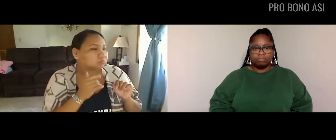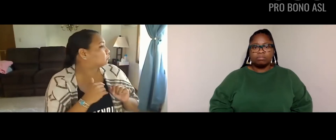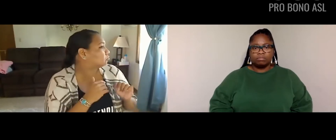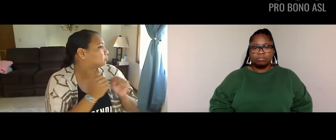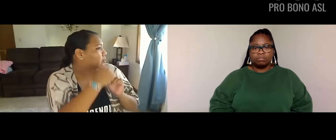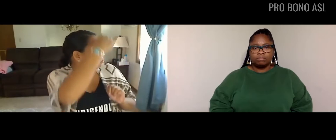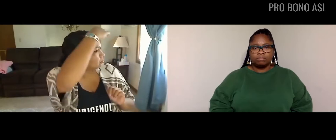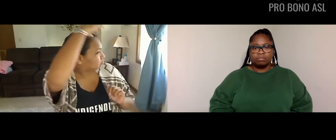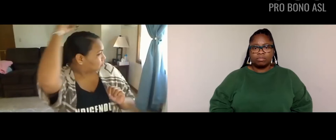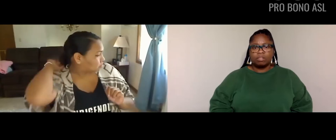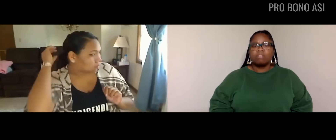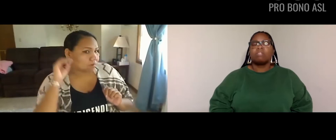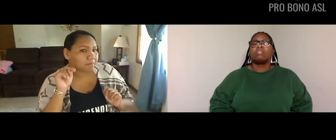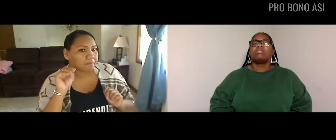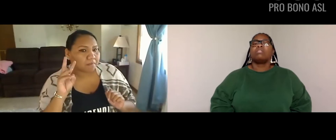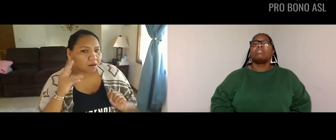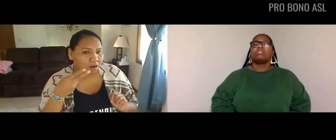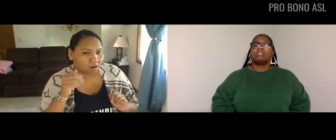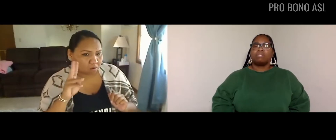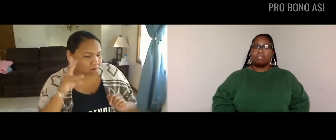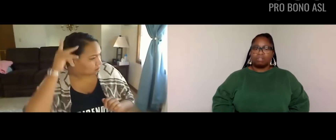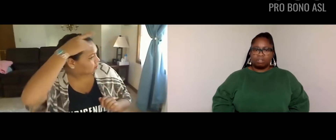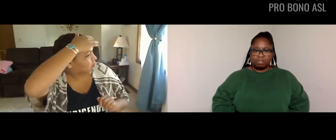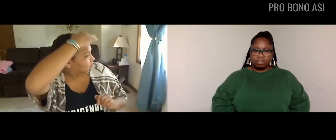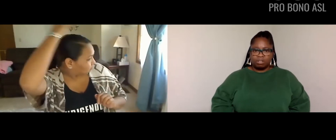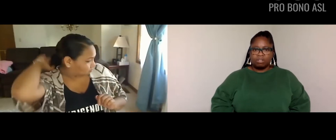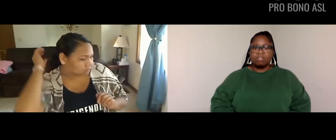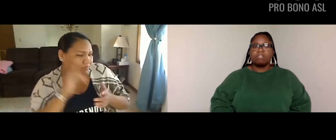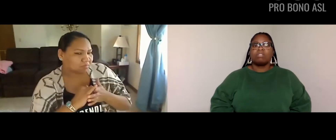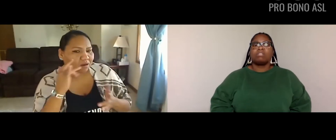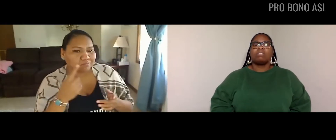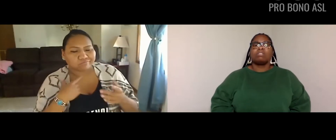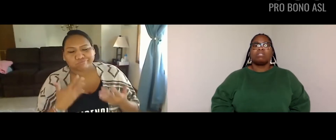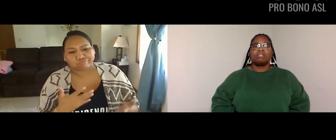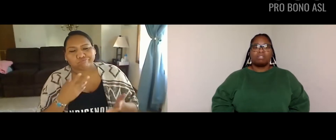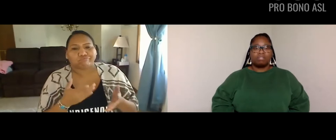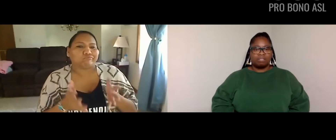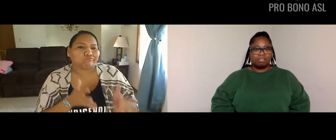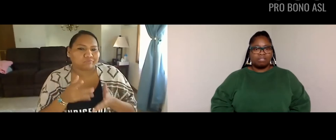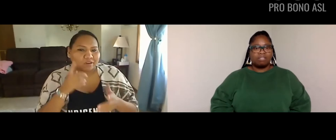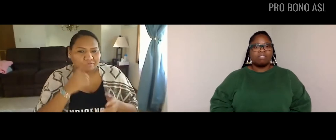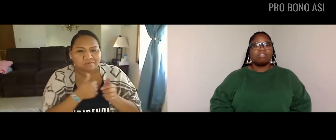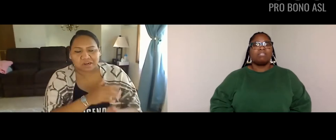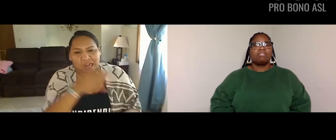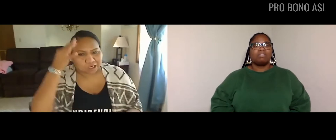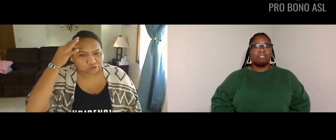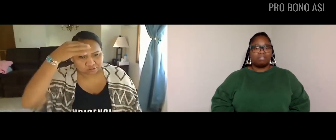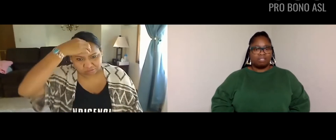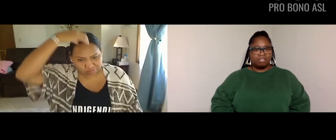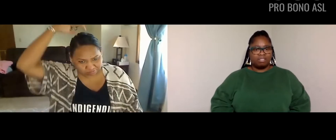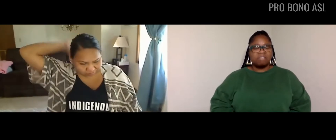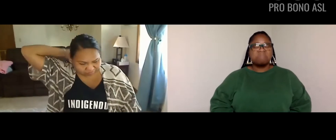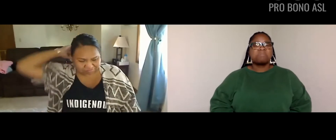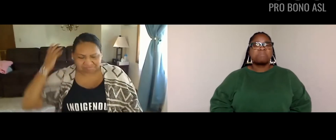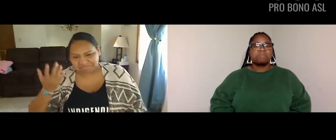with a mohawk. It's on his side profile, so you see that mohawk, and that's why we use that sign for Meskwaki,